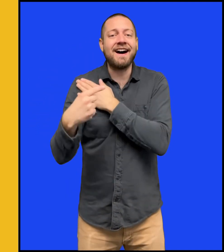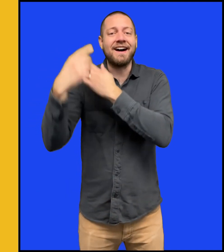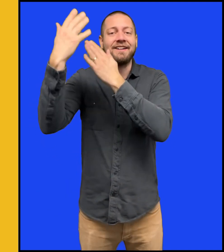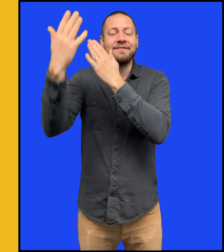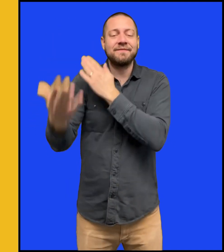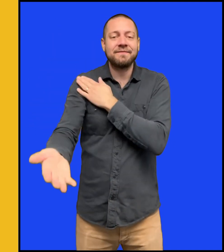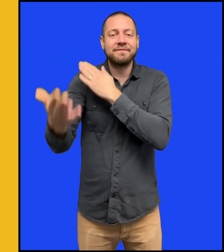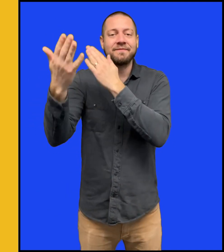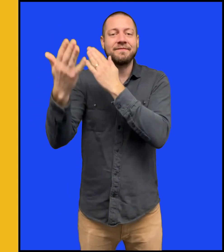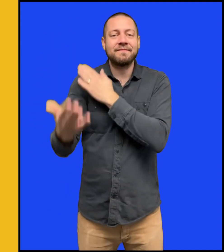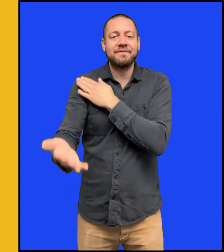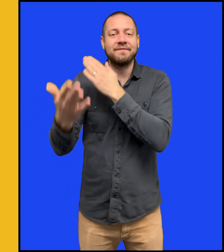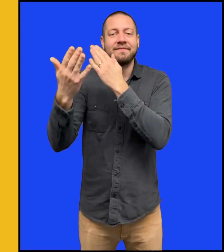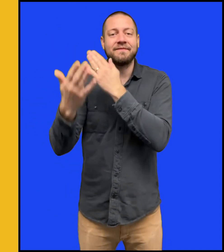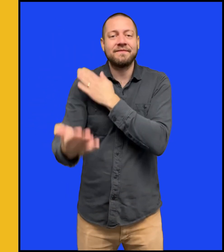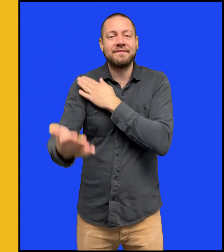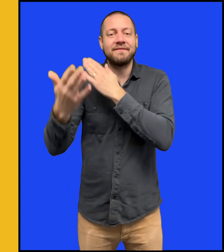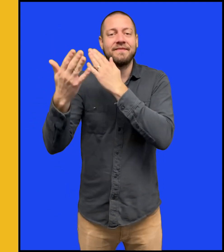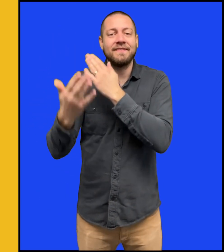ta.